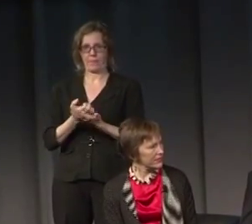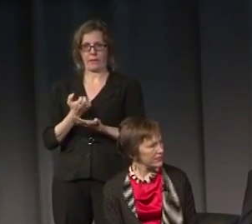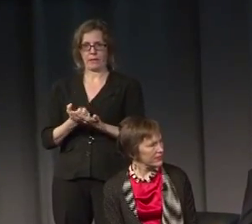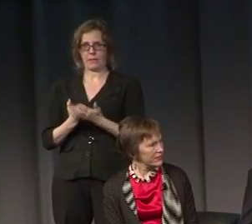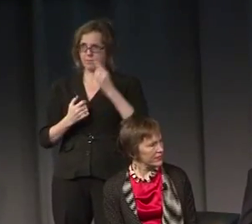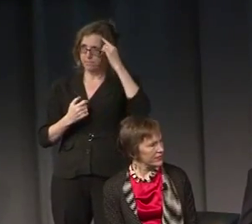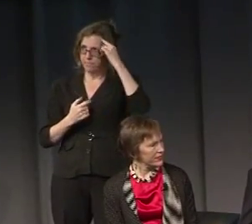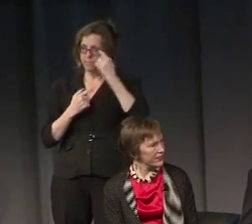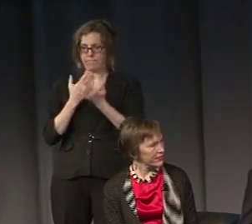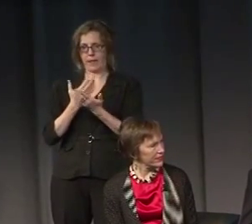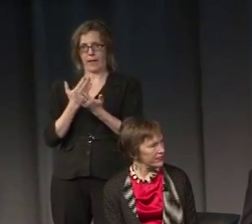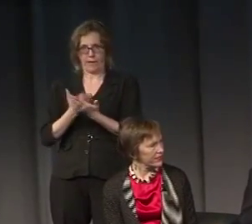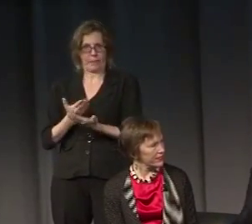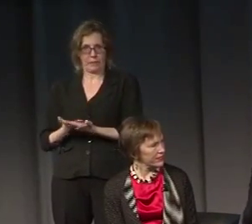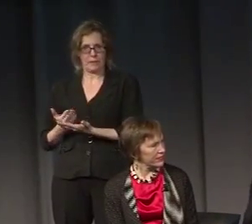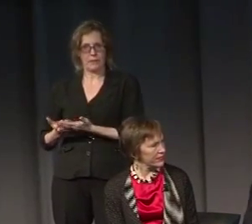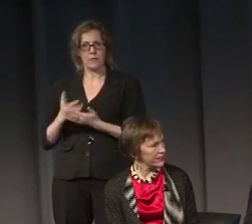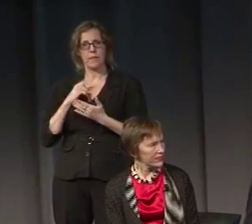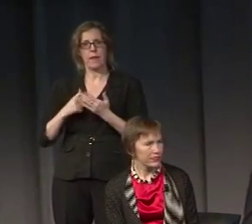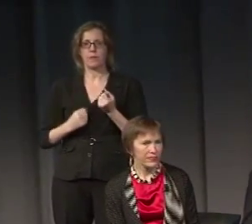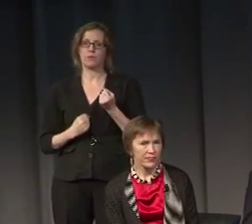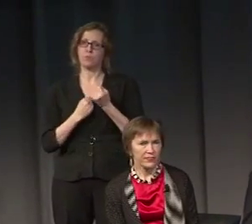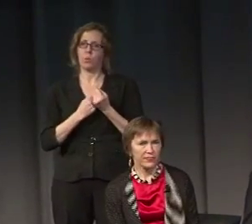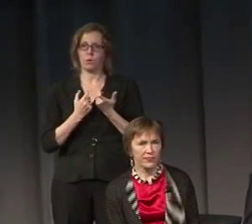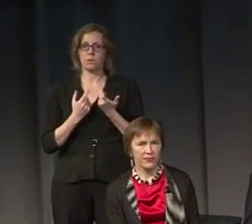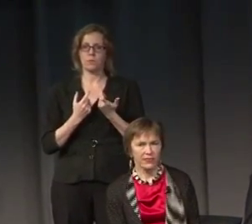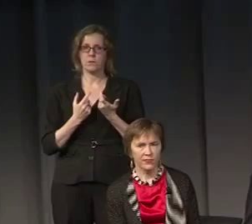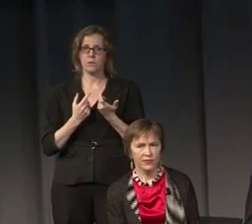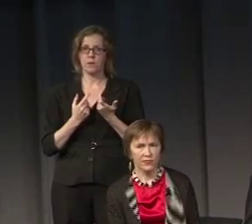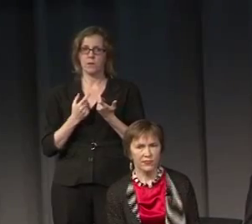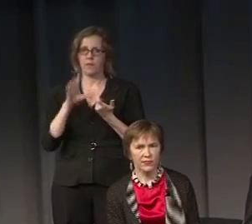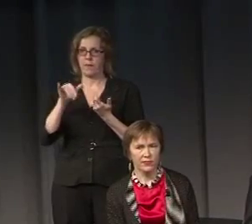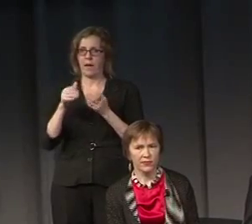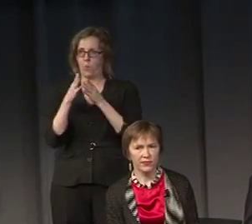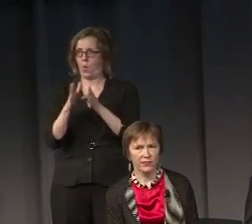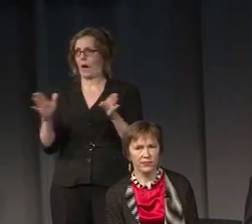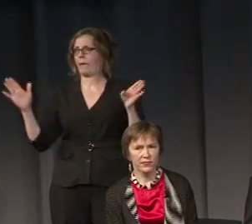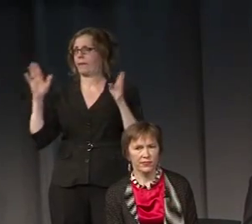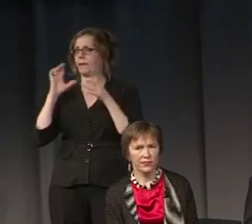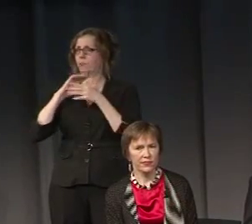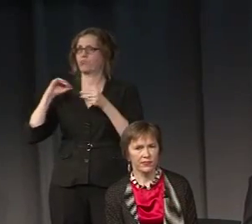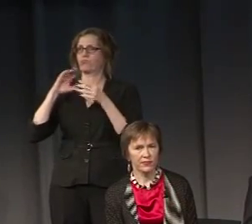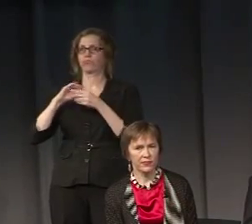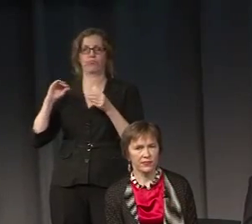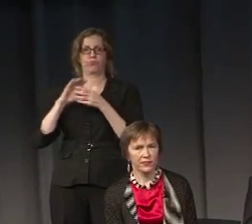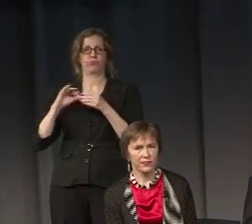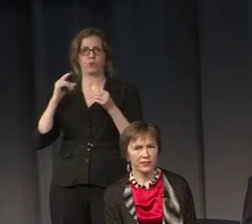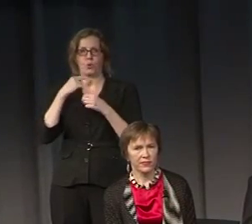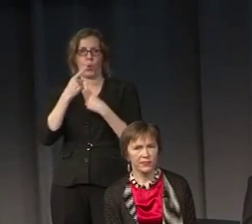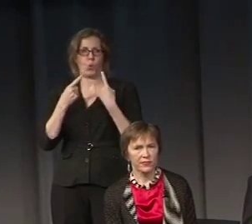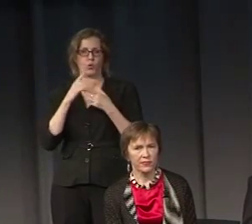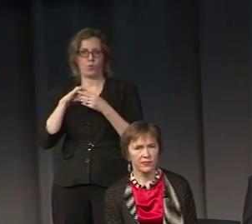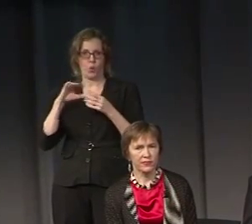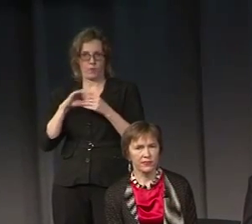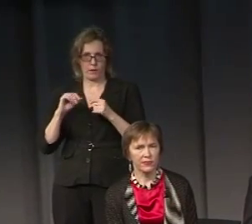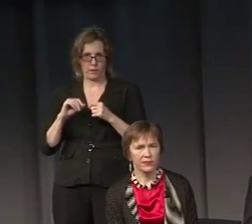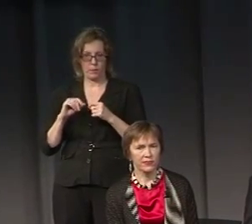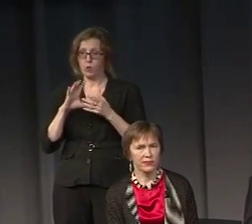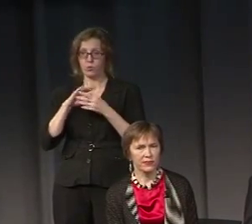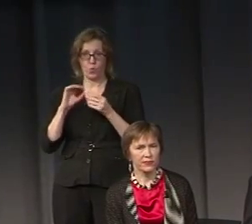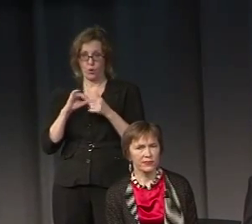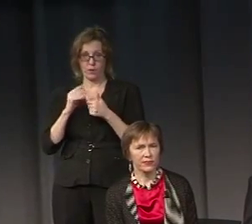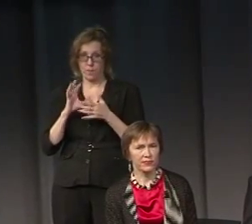speaks in support of this widely reported anecdote. For example, patients who suffer